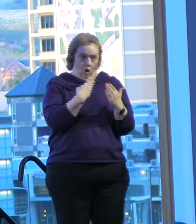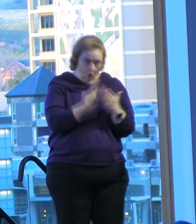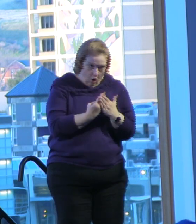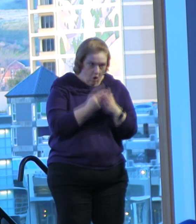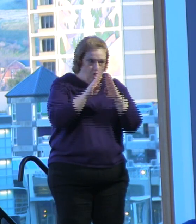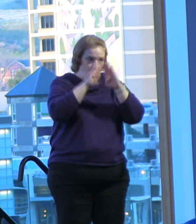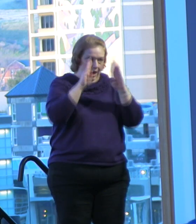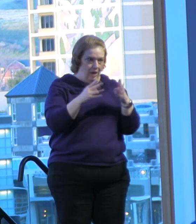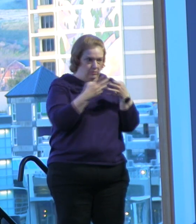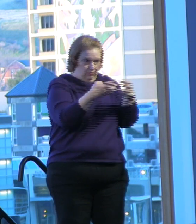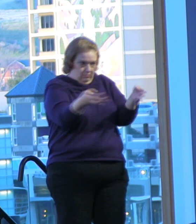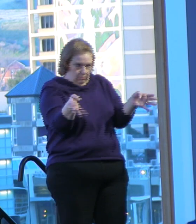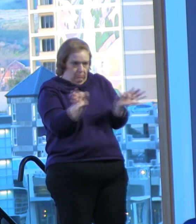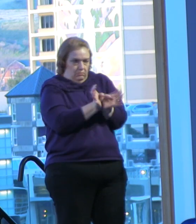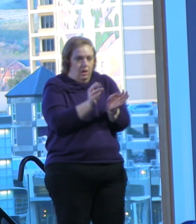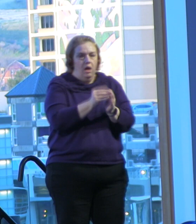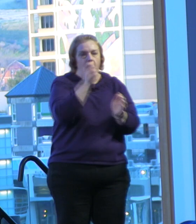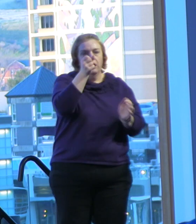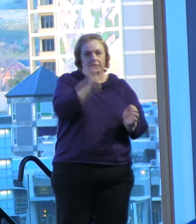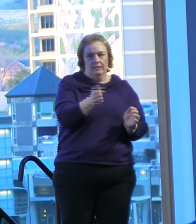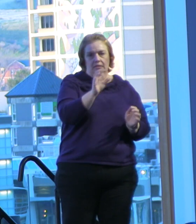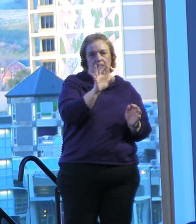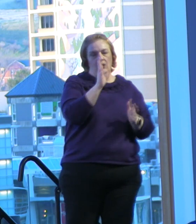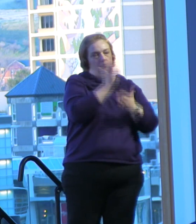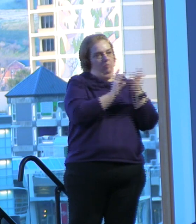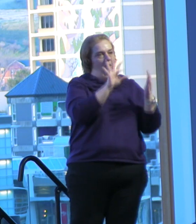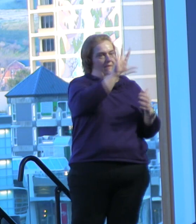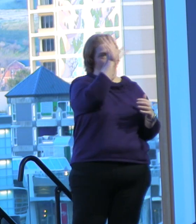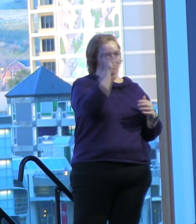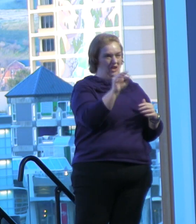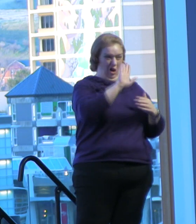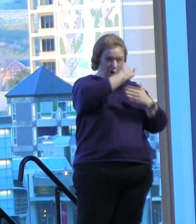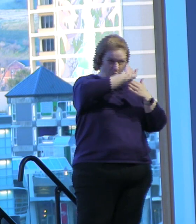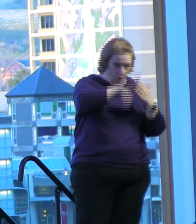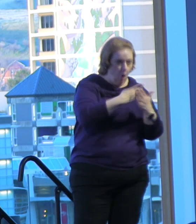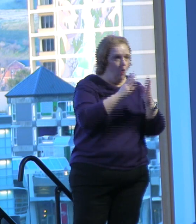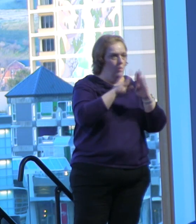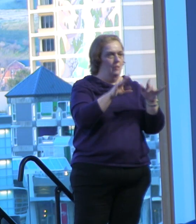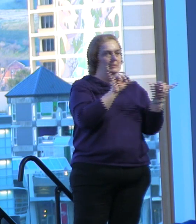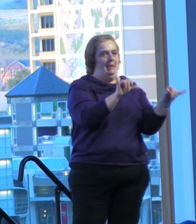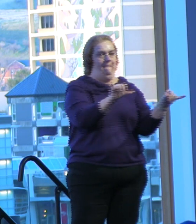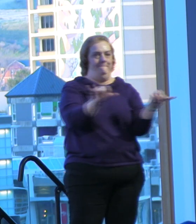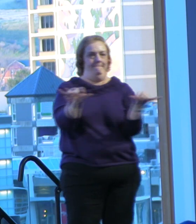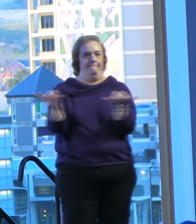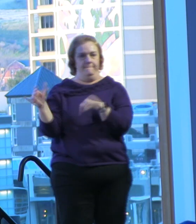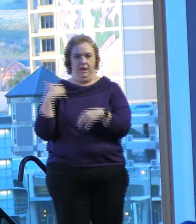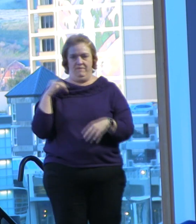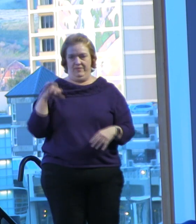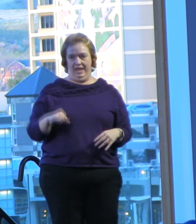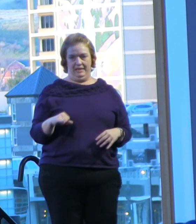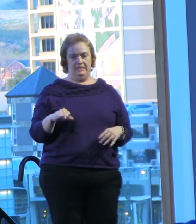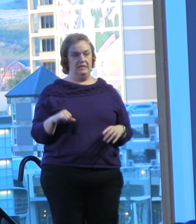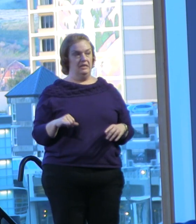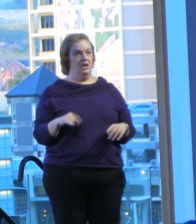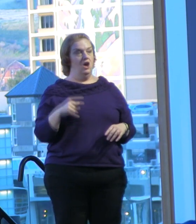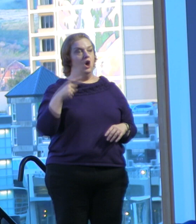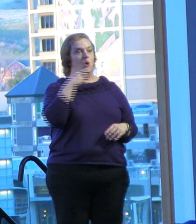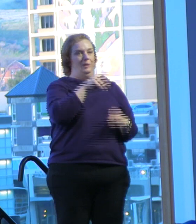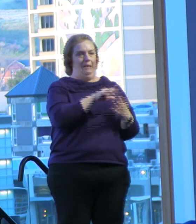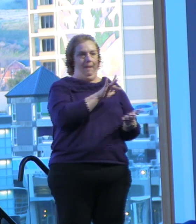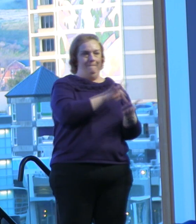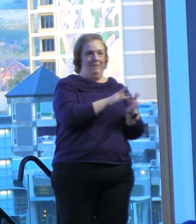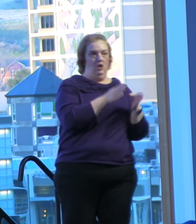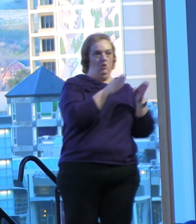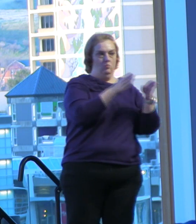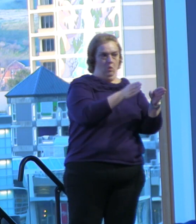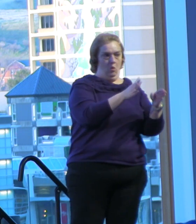whether you go to Zimbabwe, South Africa, Botswana. So all the houses are like this. And so this gentleman is in the middle of the road, and his